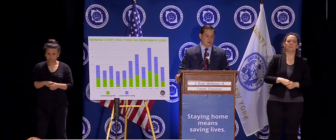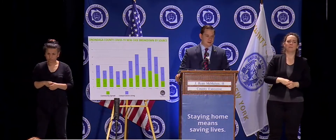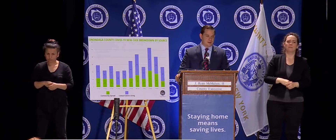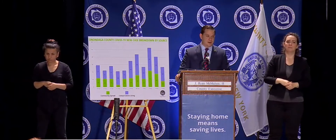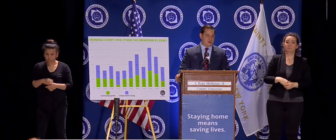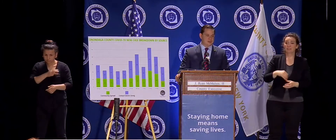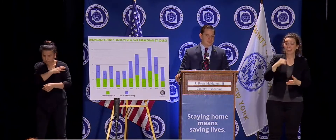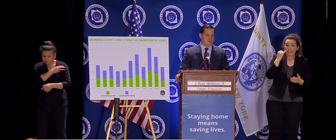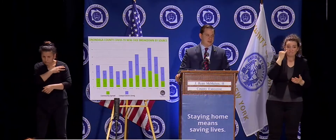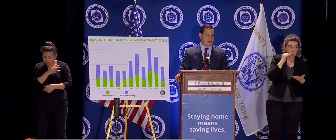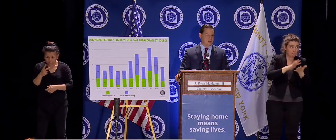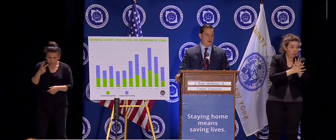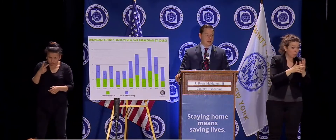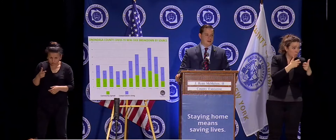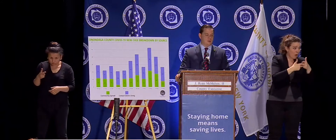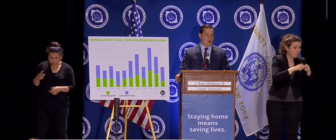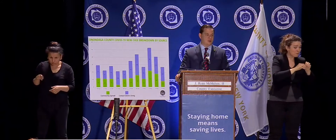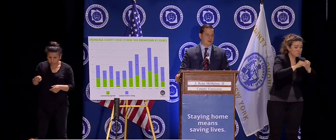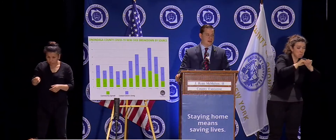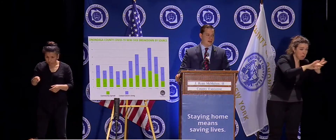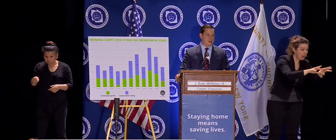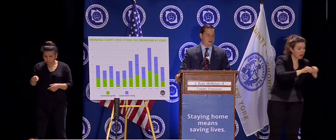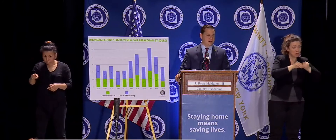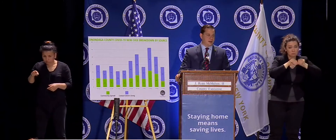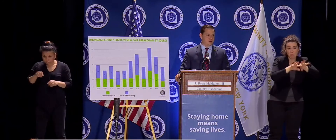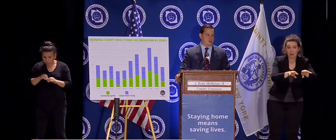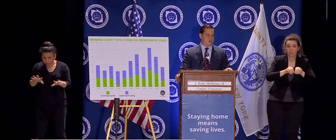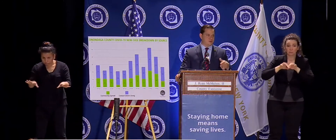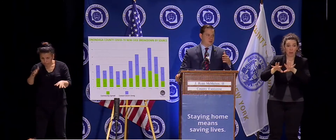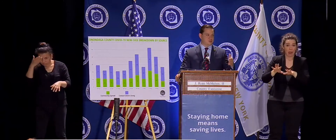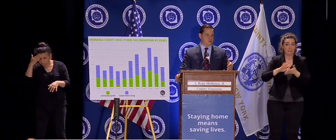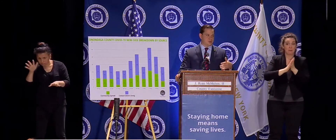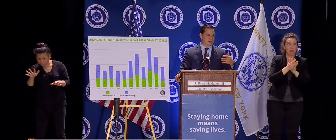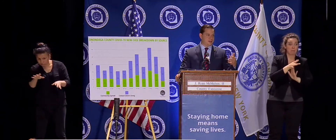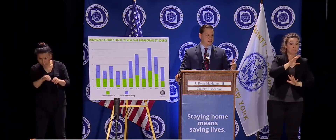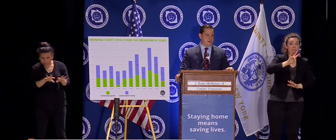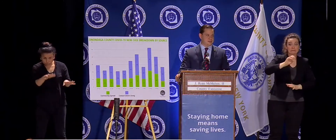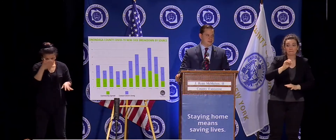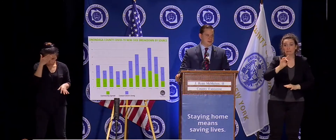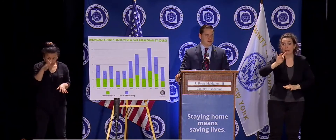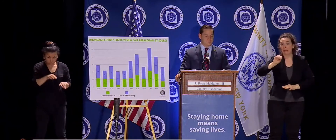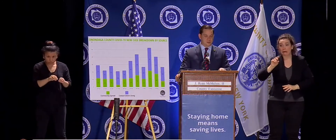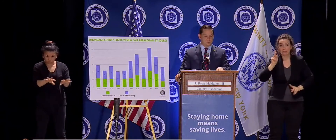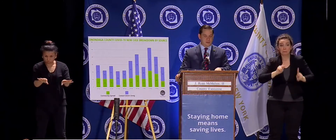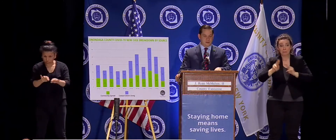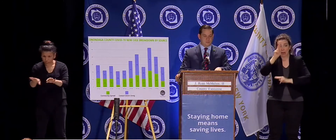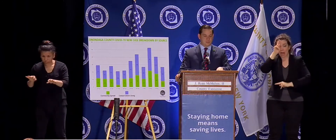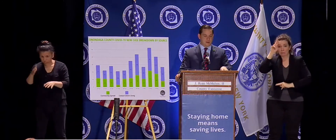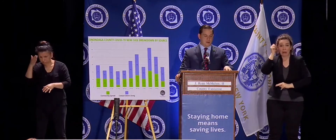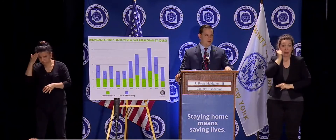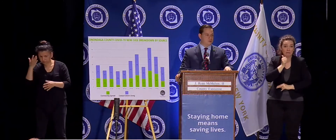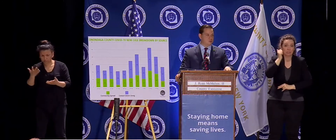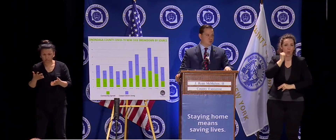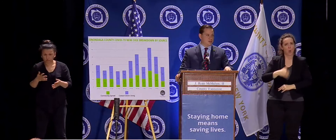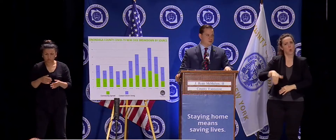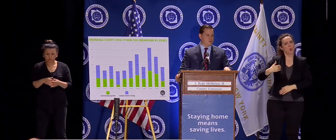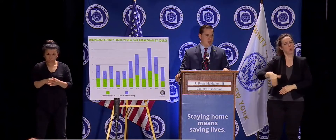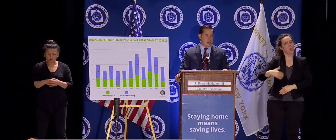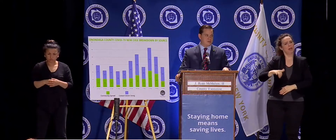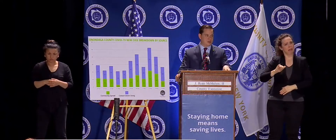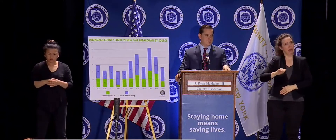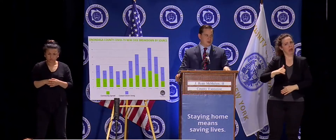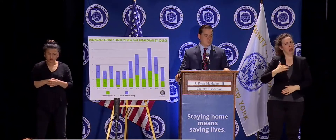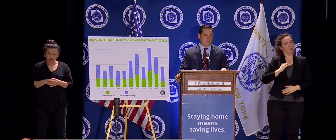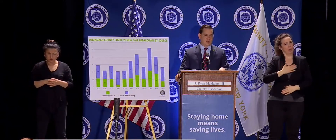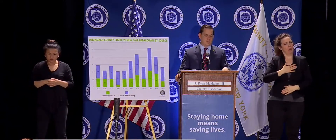getting 70, 80, 90, 100 a day, and your infrastructure is really getting tested, and you're implementing all those new tracers you